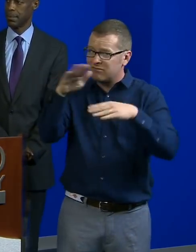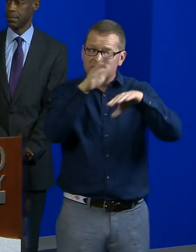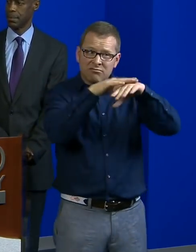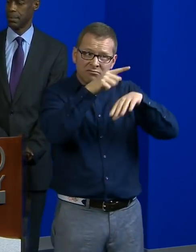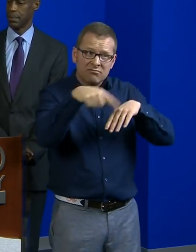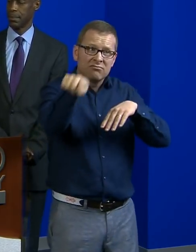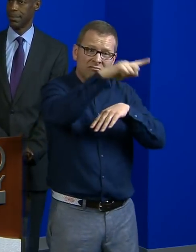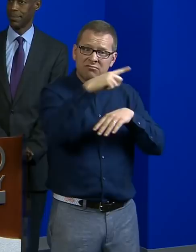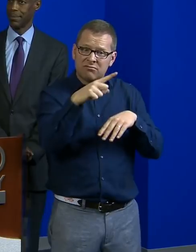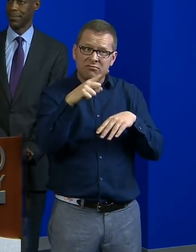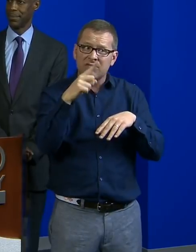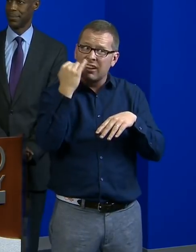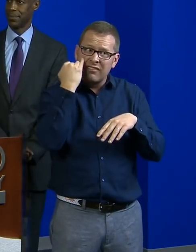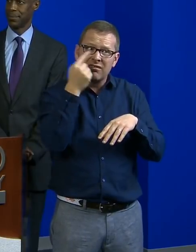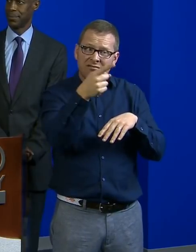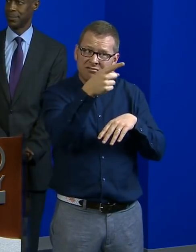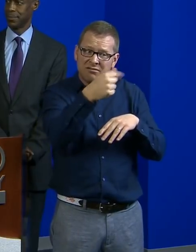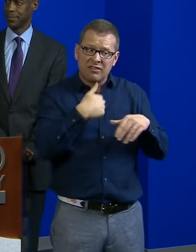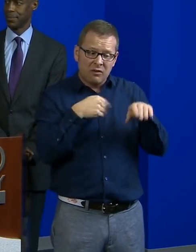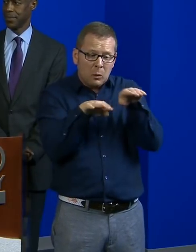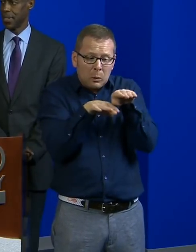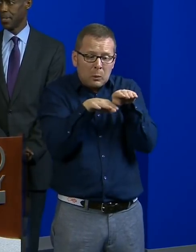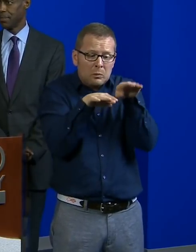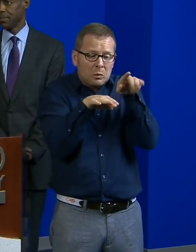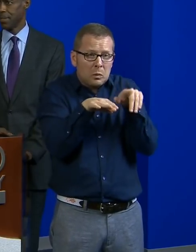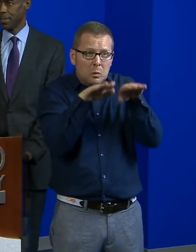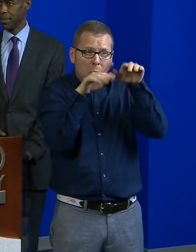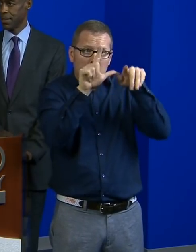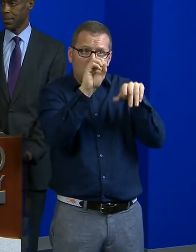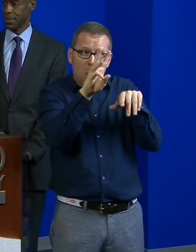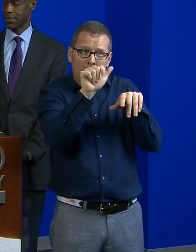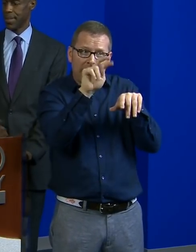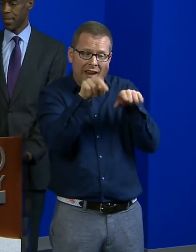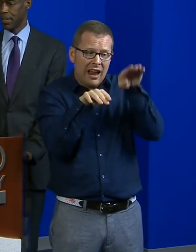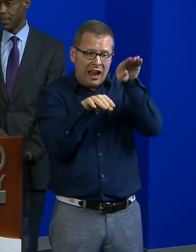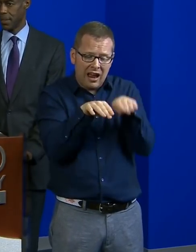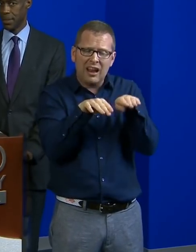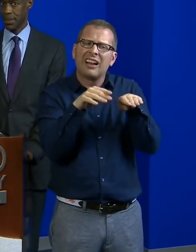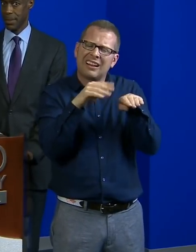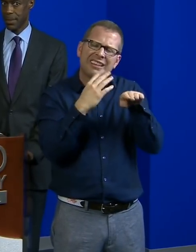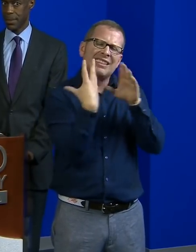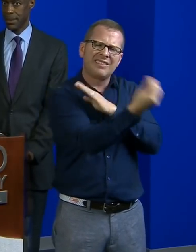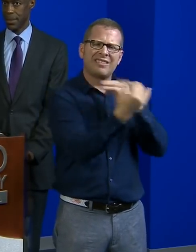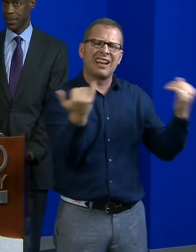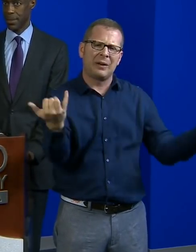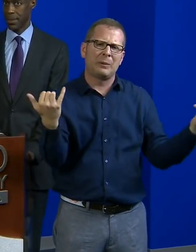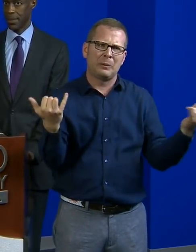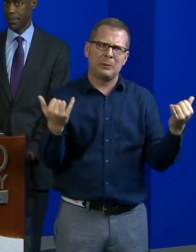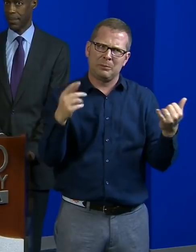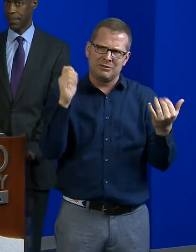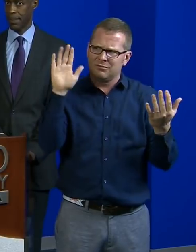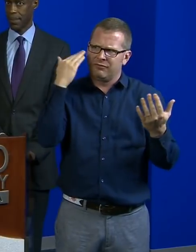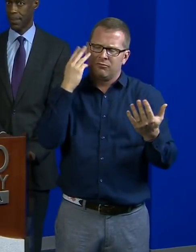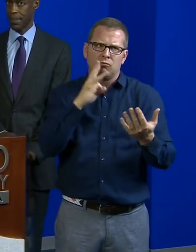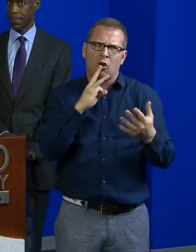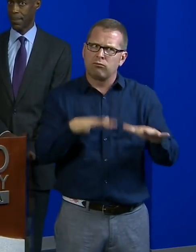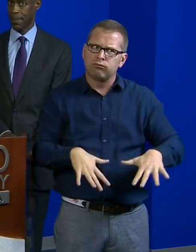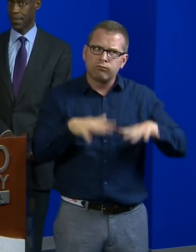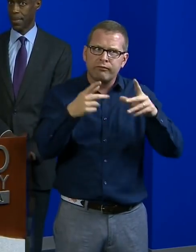for you to voluntarily evacuate today. Are there any questions? Mayor, can you clarify